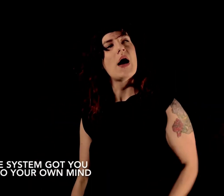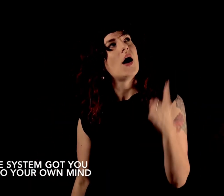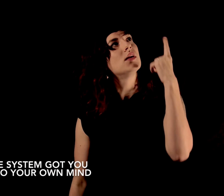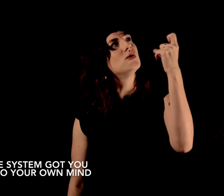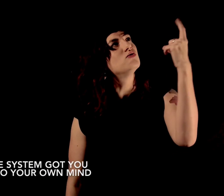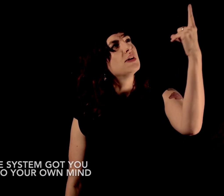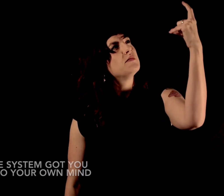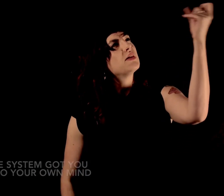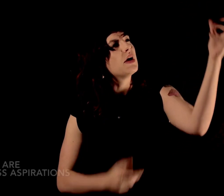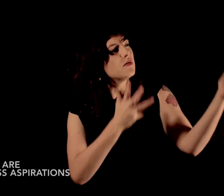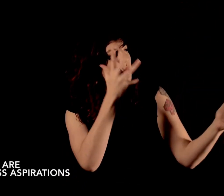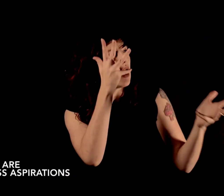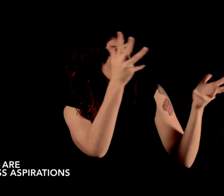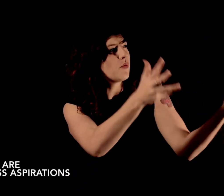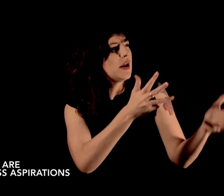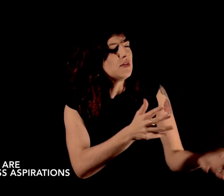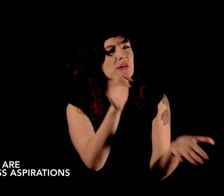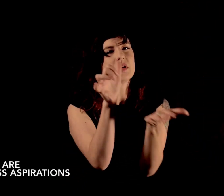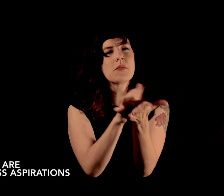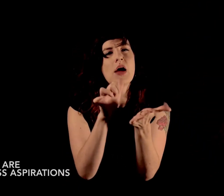mind. Dreams are hopeless aspirations and hopes are